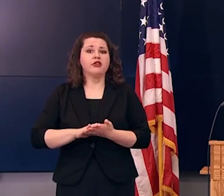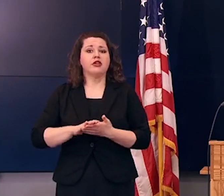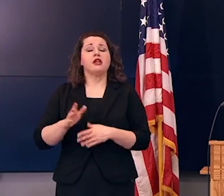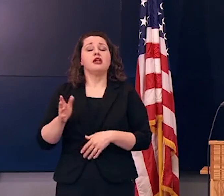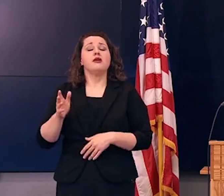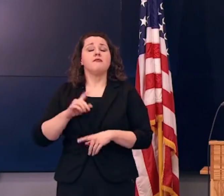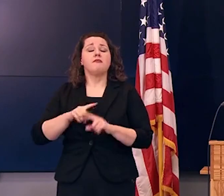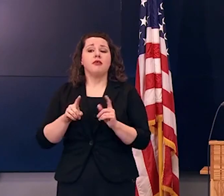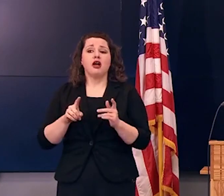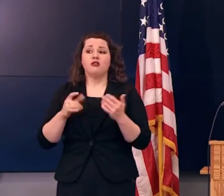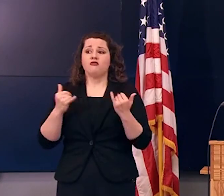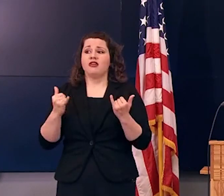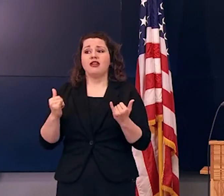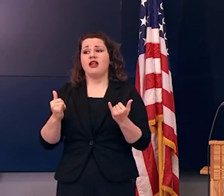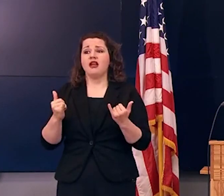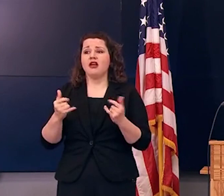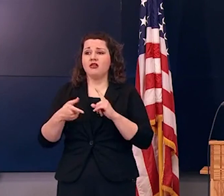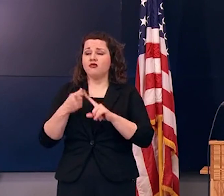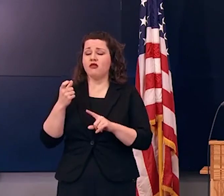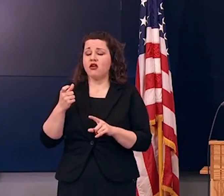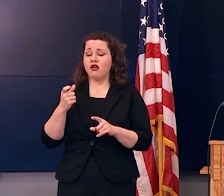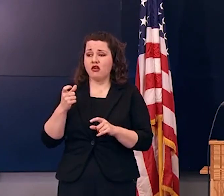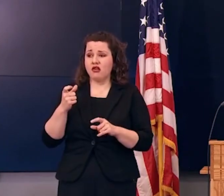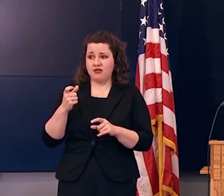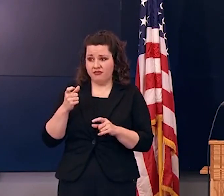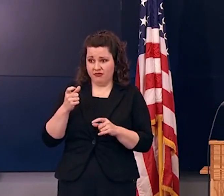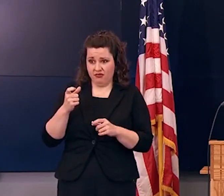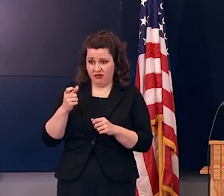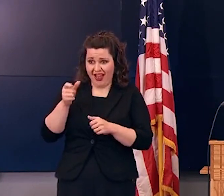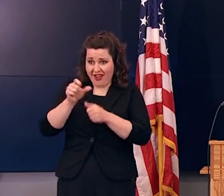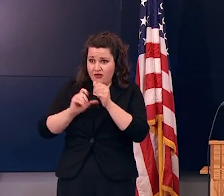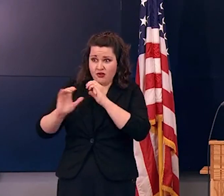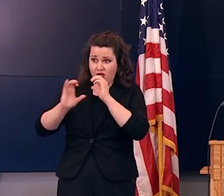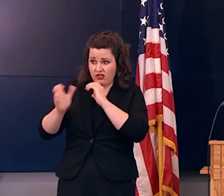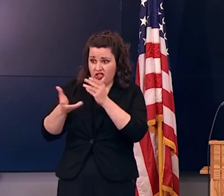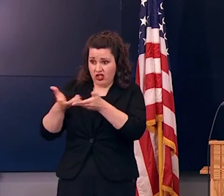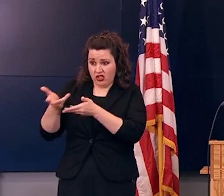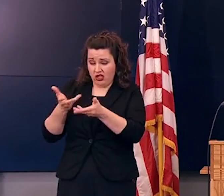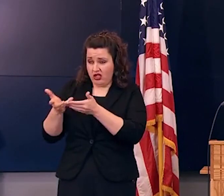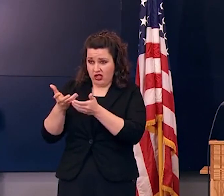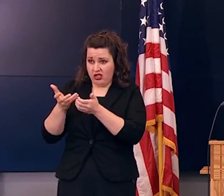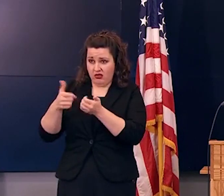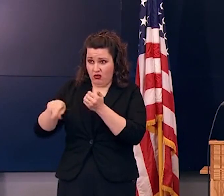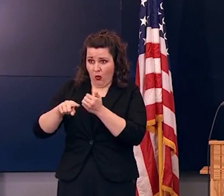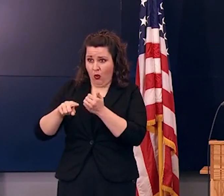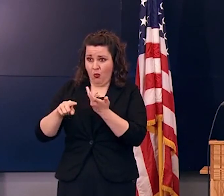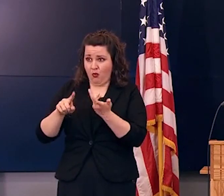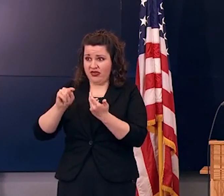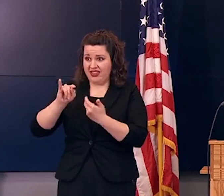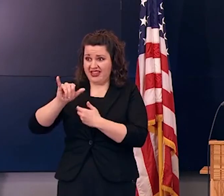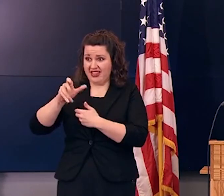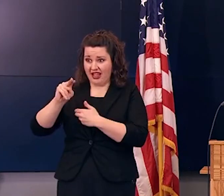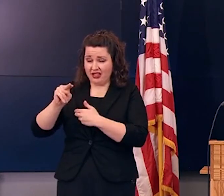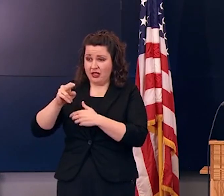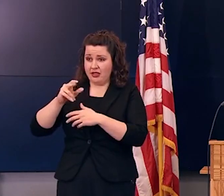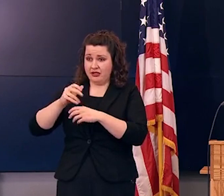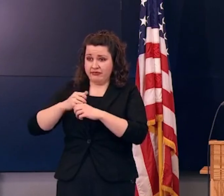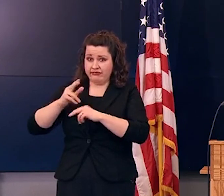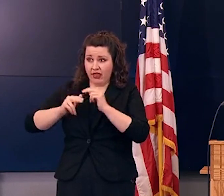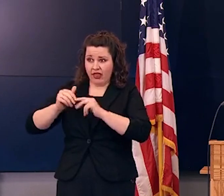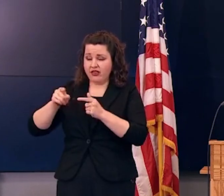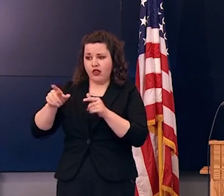But actually, Kay, right now, from every indication and every conversation I've had with them, they are doing that,